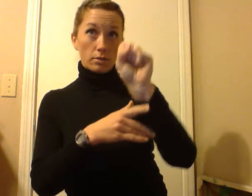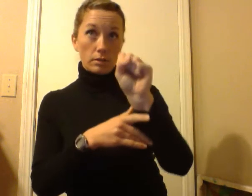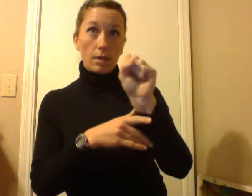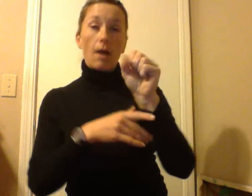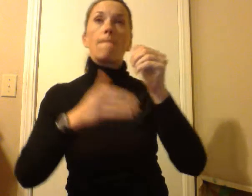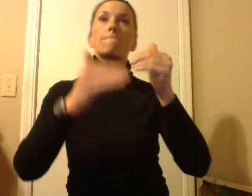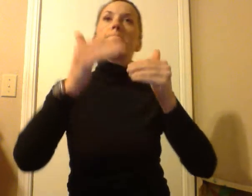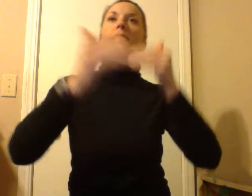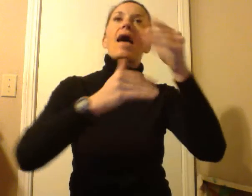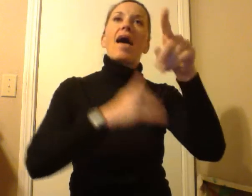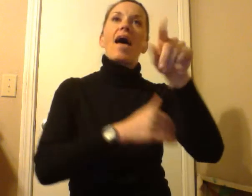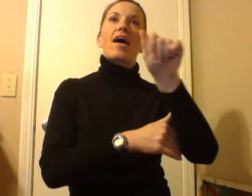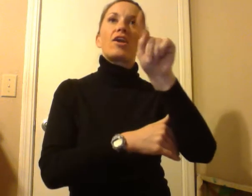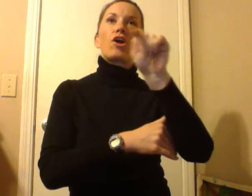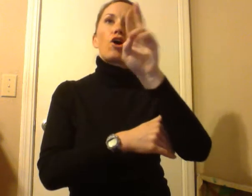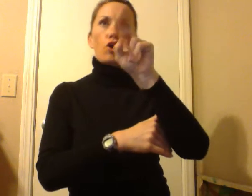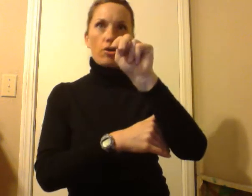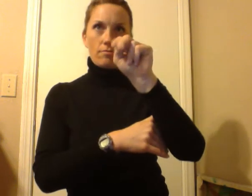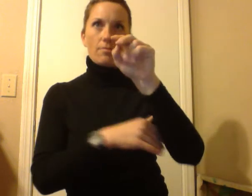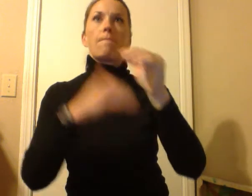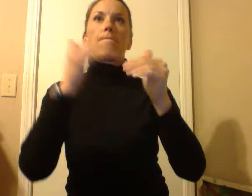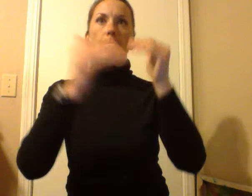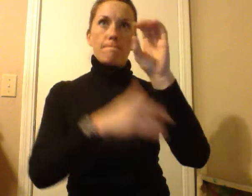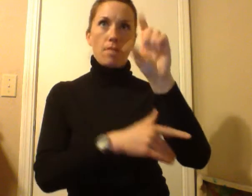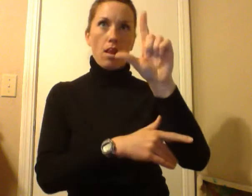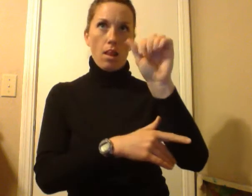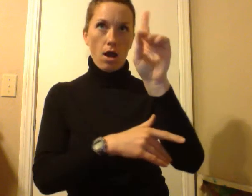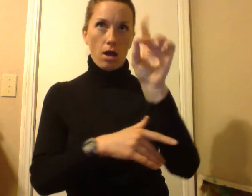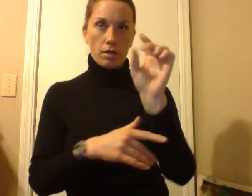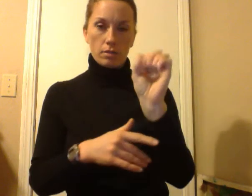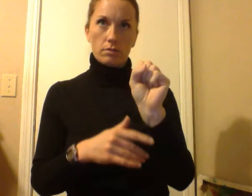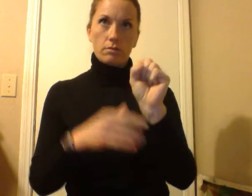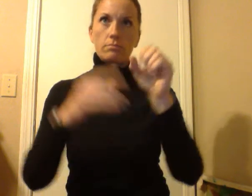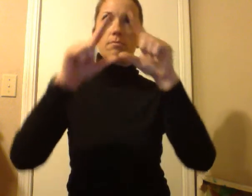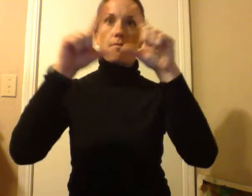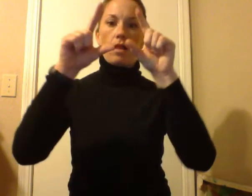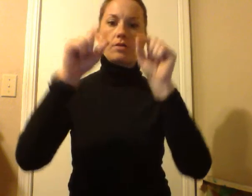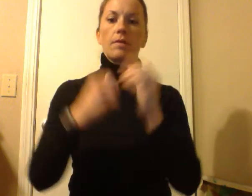Whoever did not have the compass the first time, come on back and get a bucket of pattern blocks.